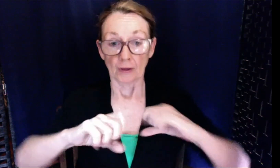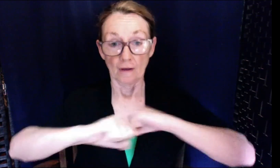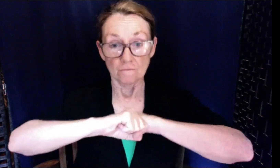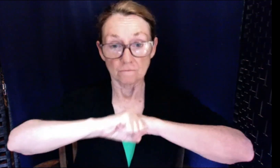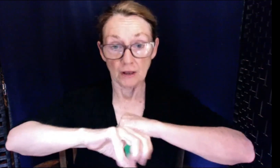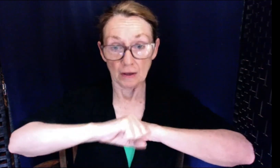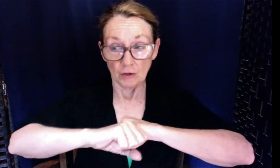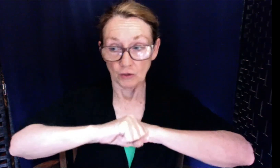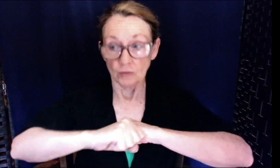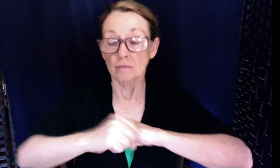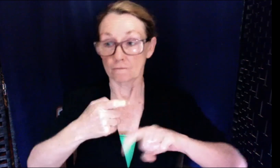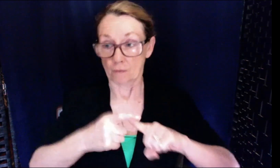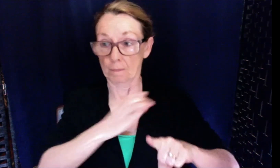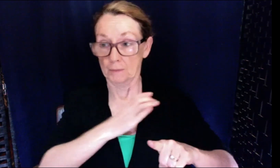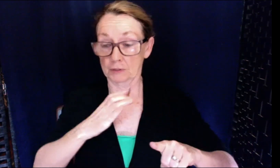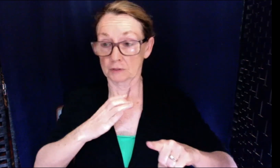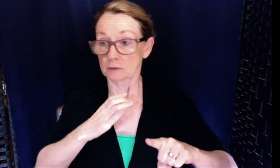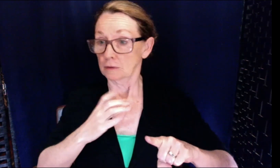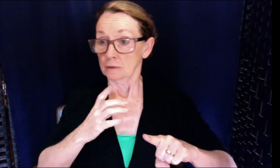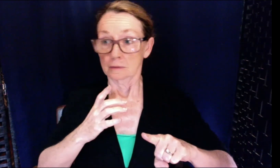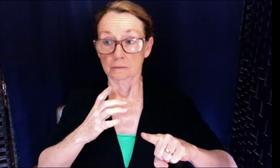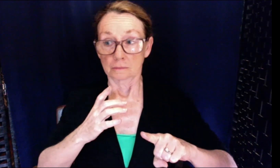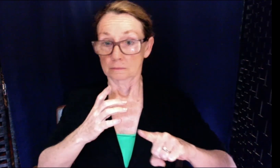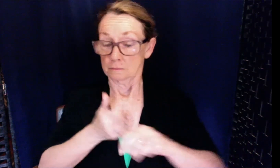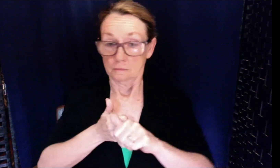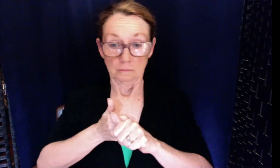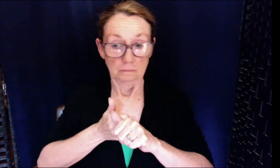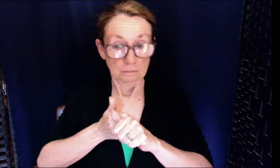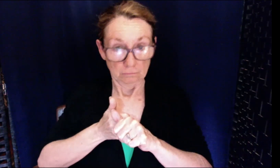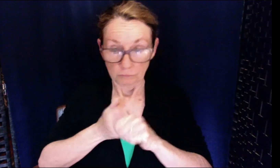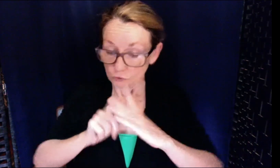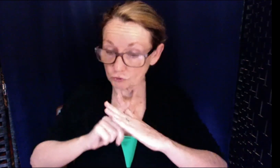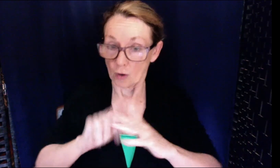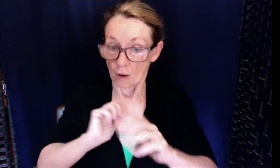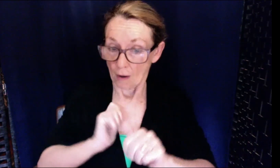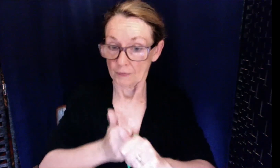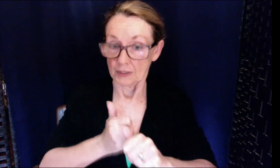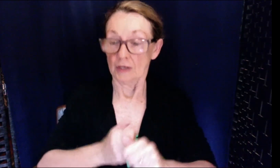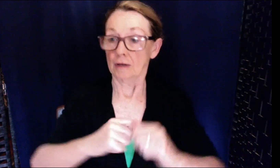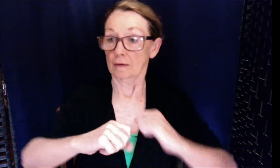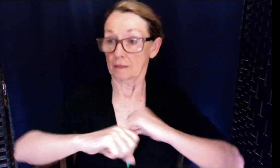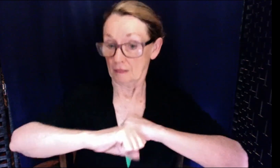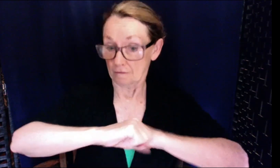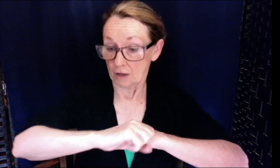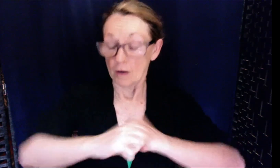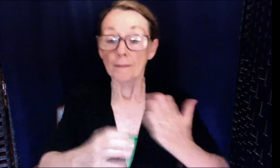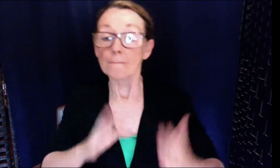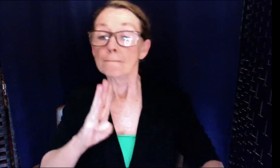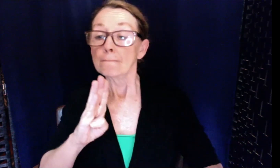and again, you can call whoever you want, start updating that flyer, and then maybe Bethany I know you're on